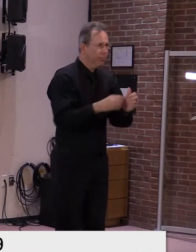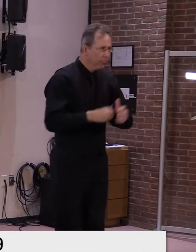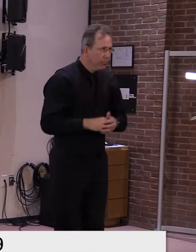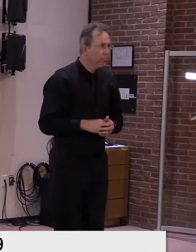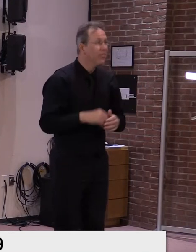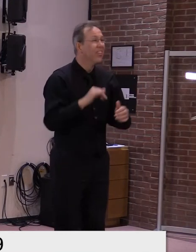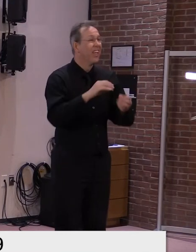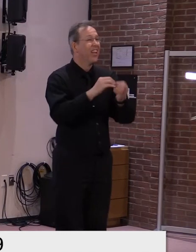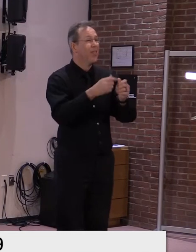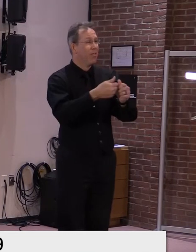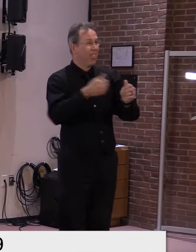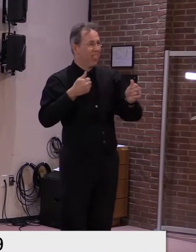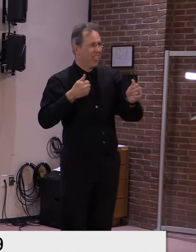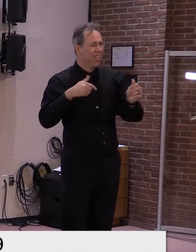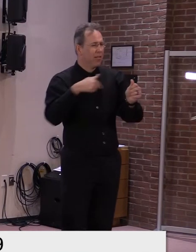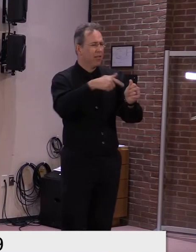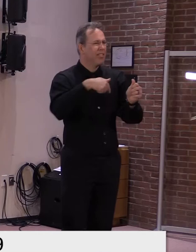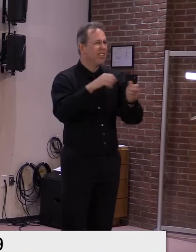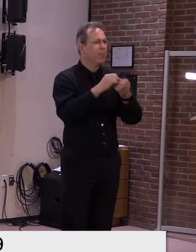been happening.